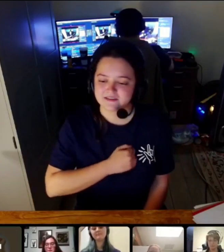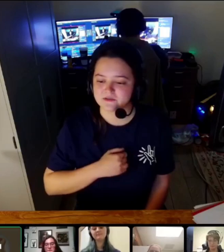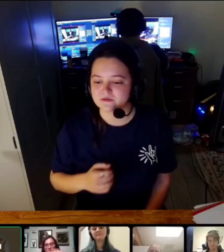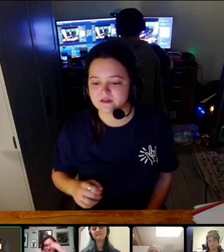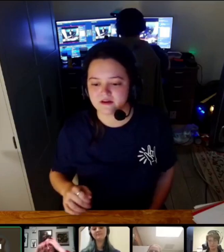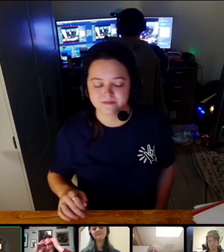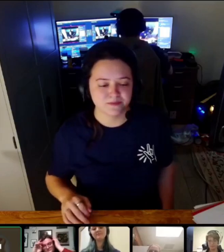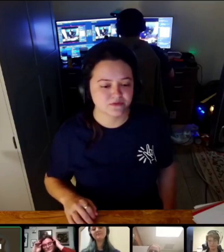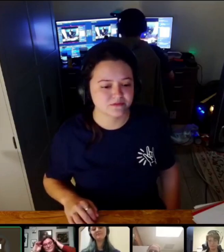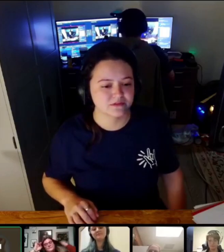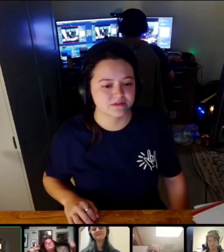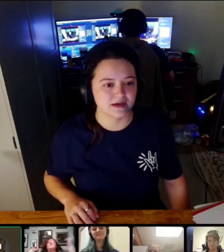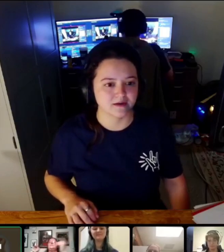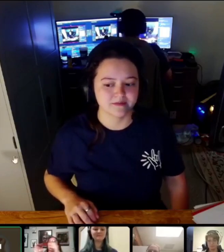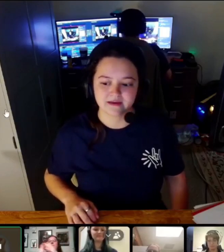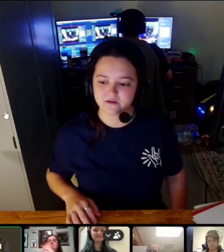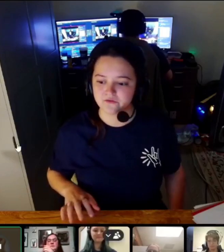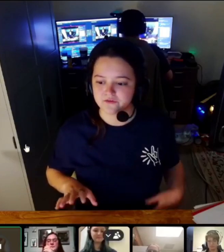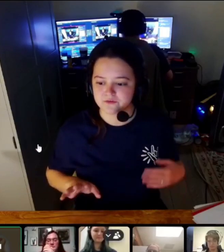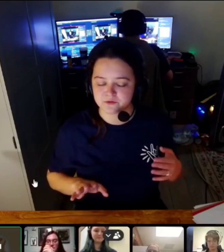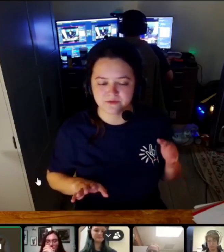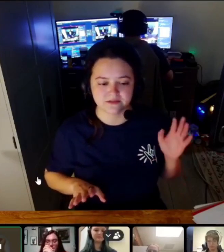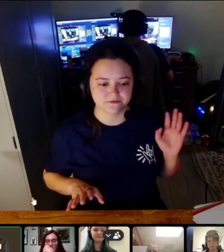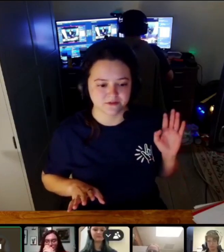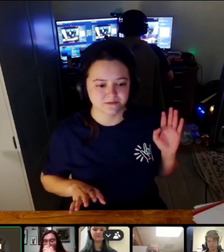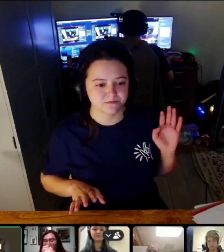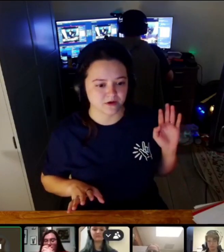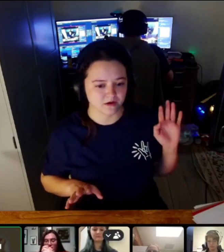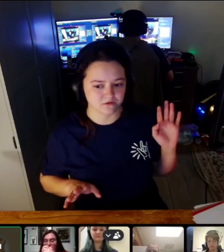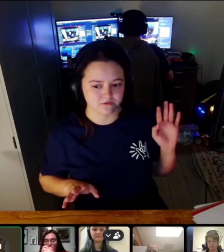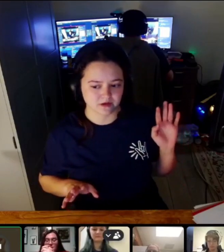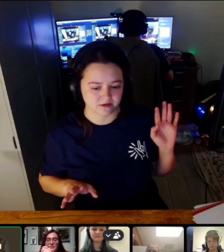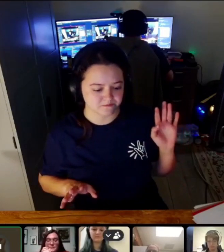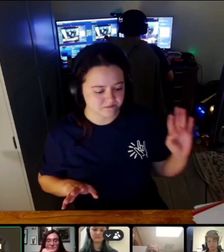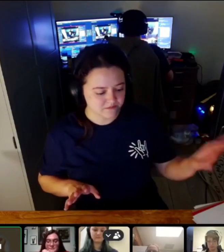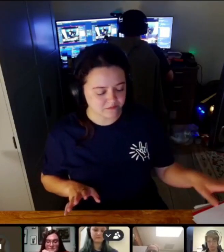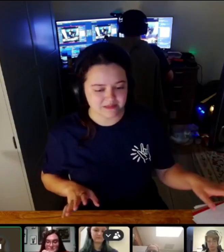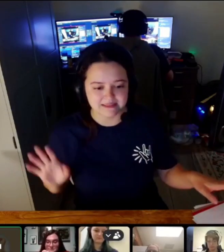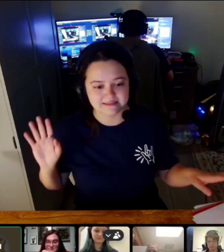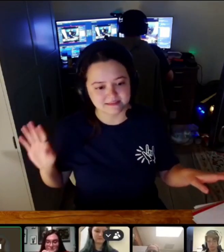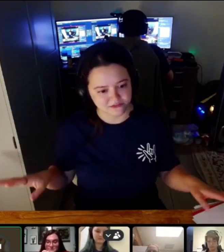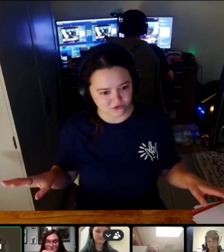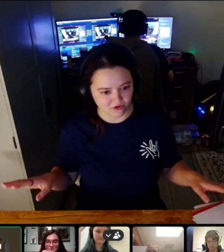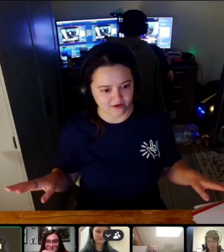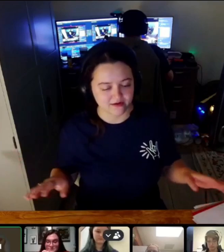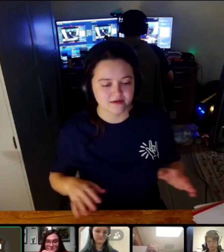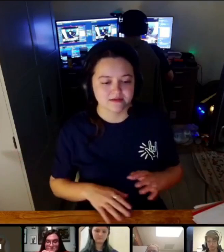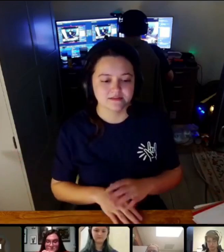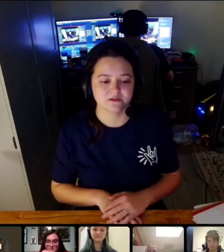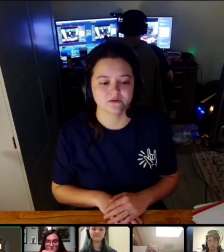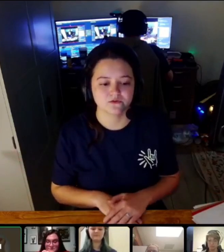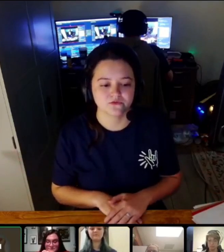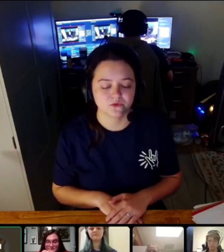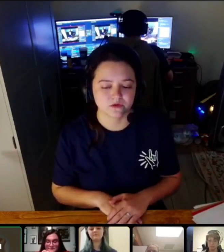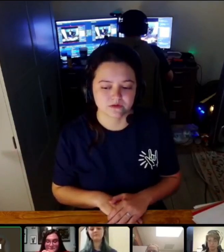So a lot of people get confused between the difference of please and sorry. So for these